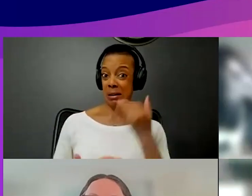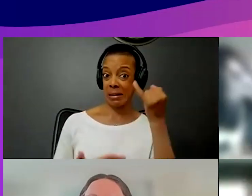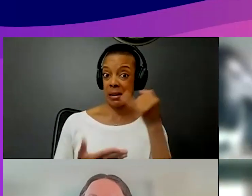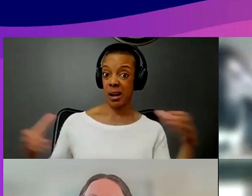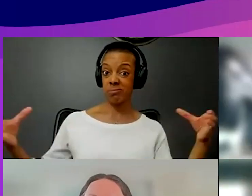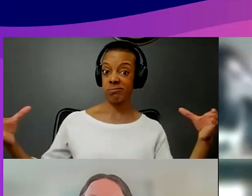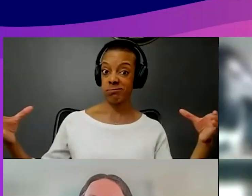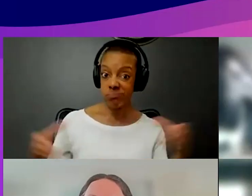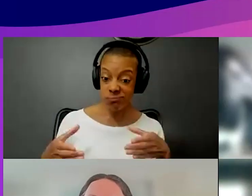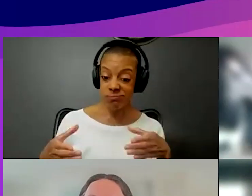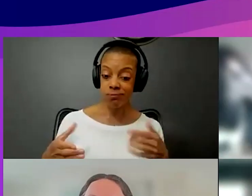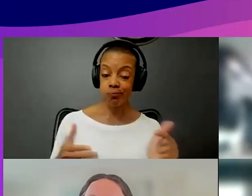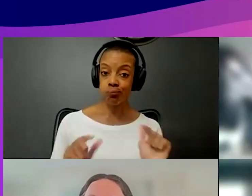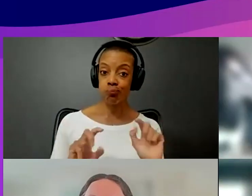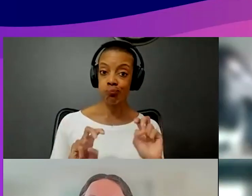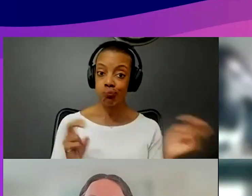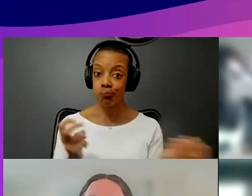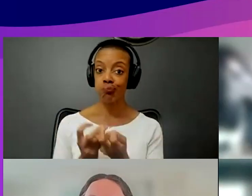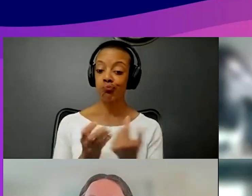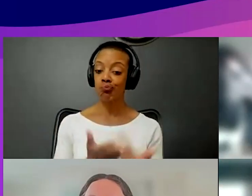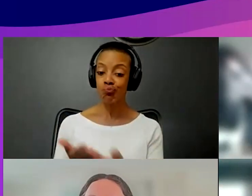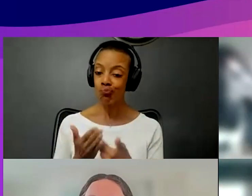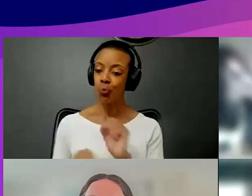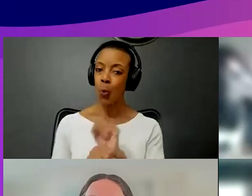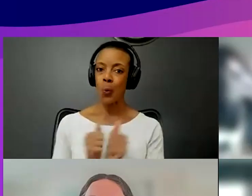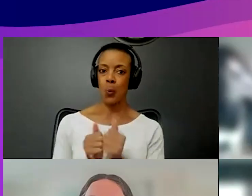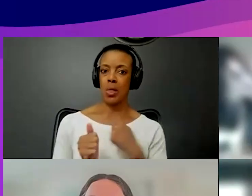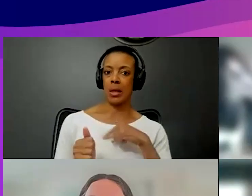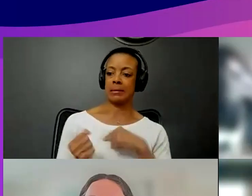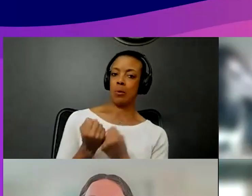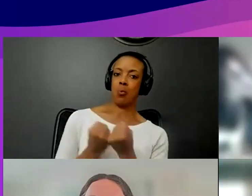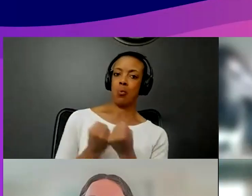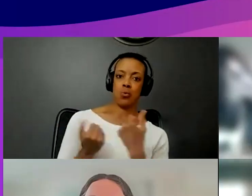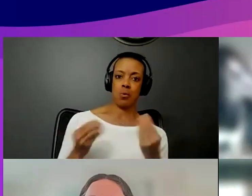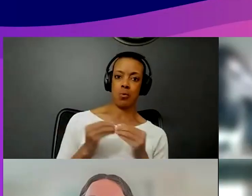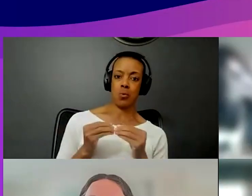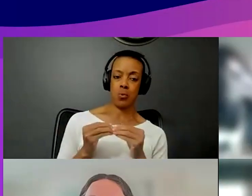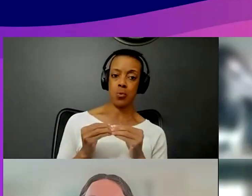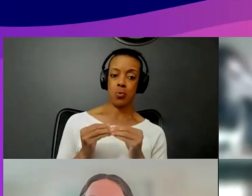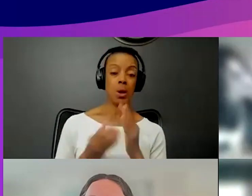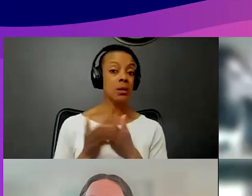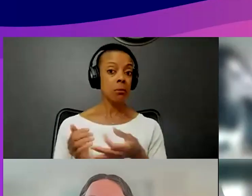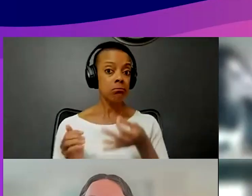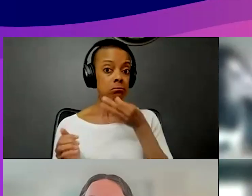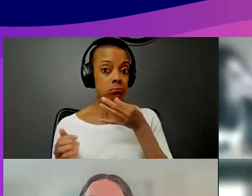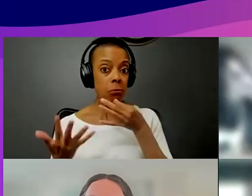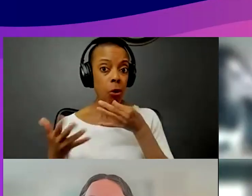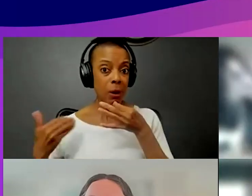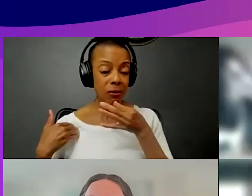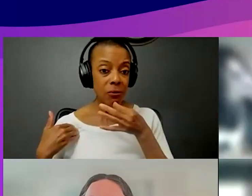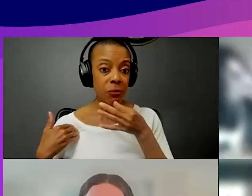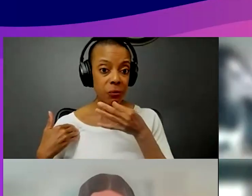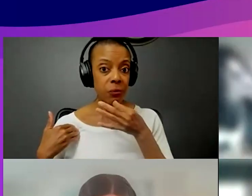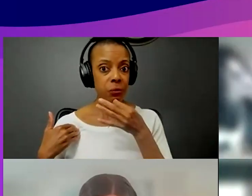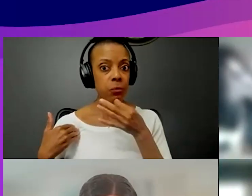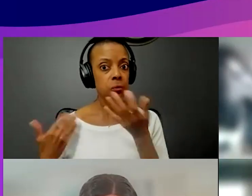of to work with us. I think we do have like some of the expertise that we need to answer, you know, start beginning